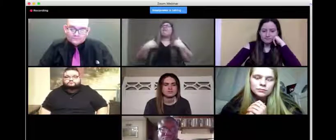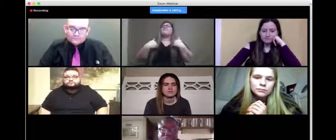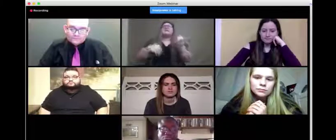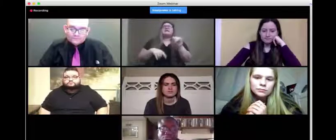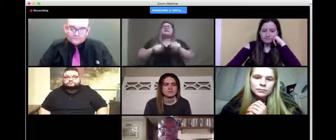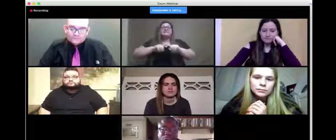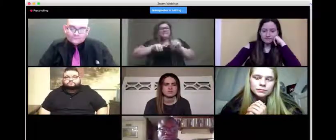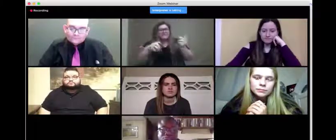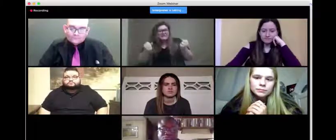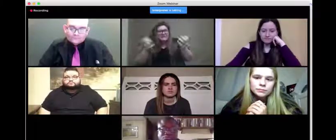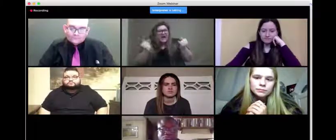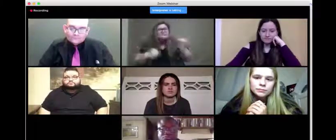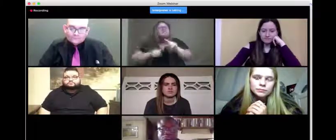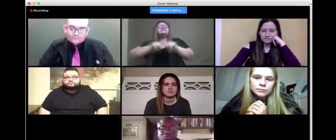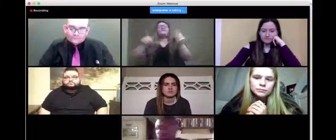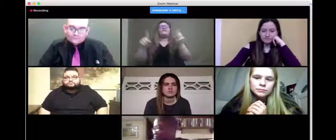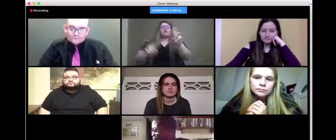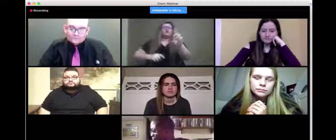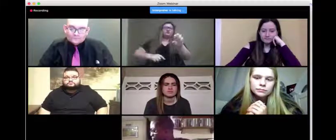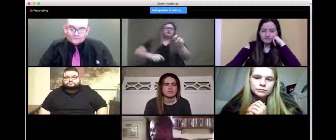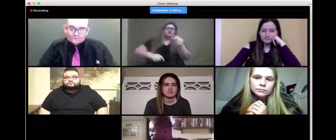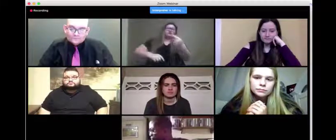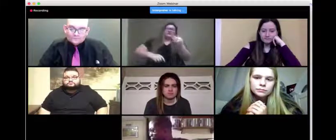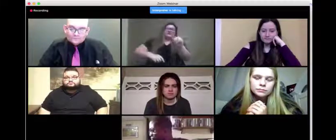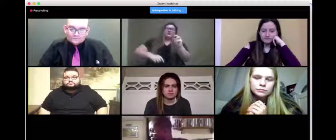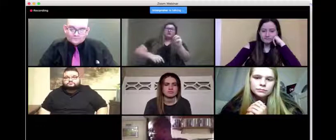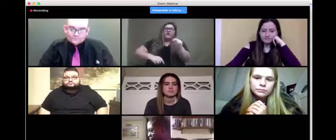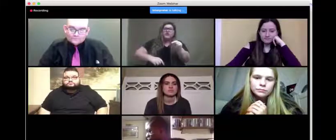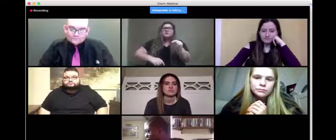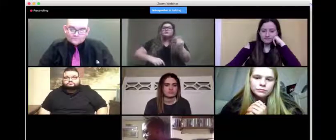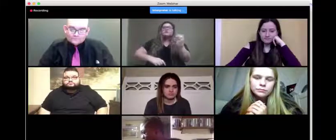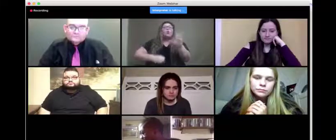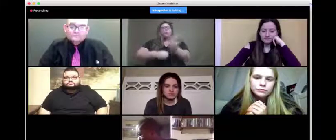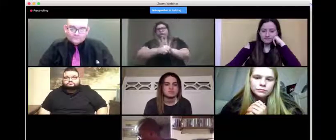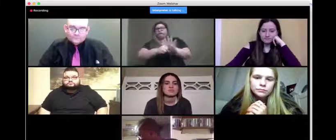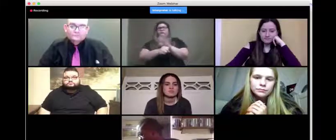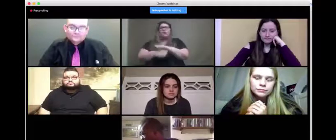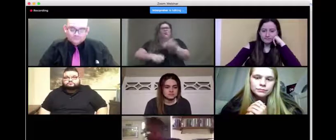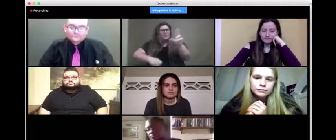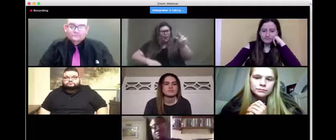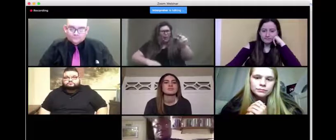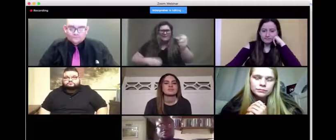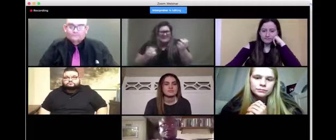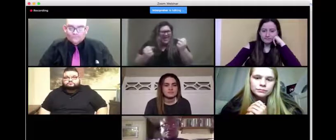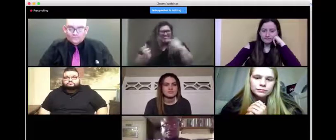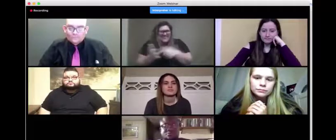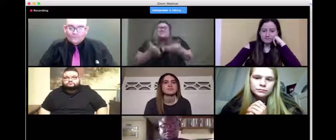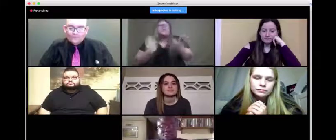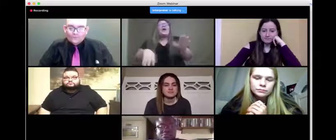depending upon the regions of where they are, and say, oh no, that's not the sign, that's the sign that we use, but actually the sign is